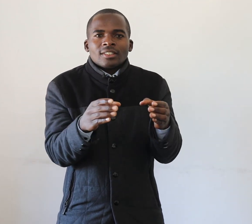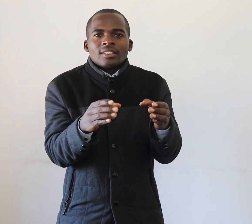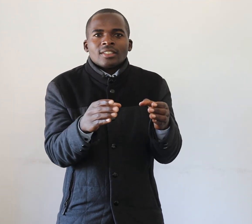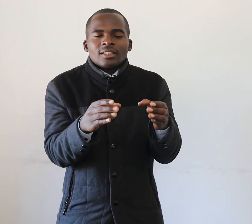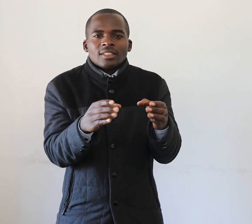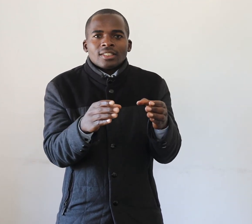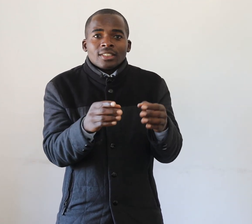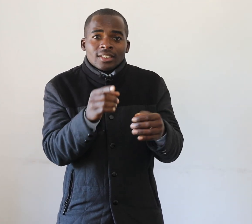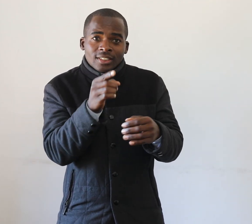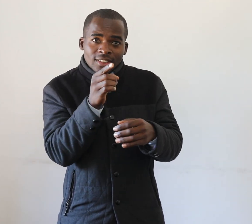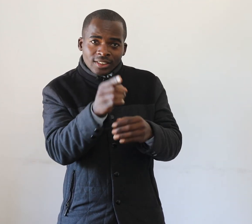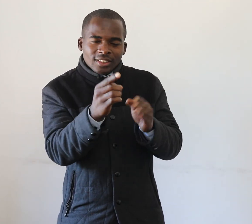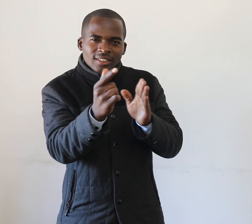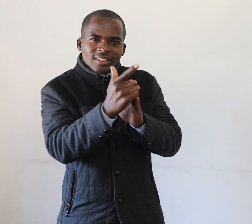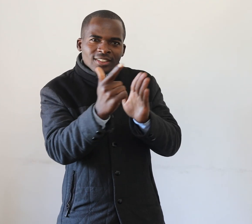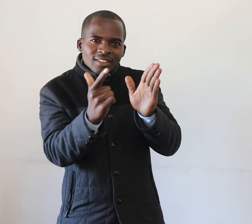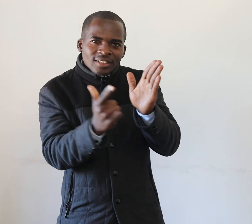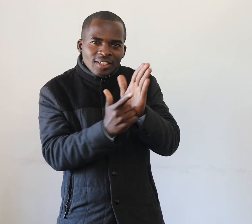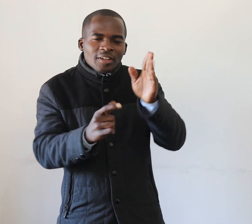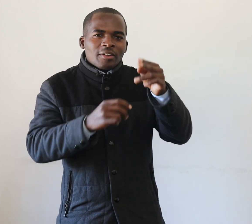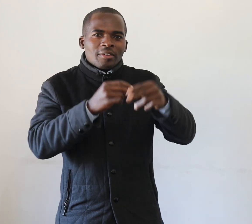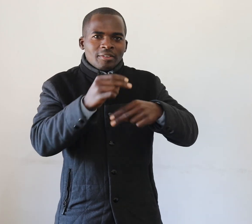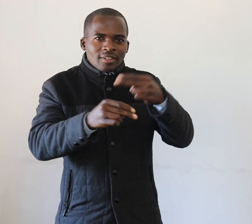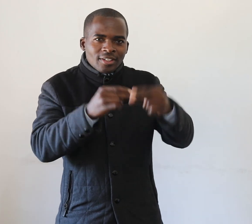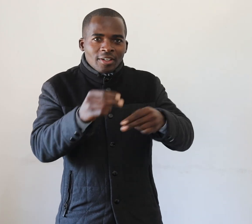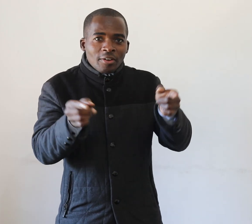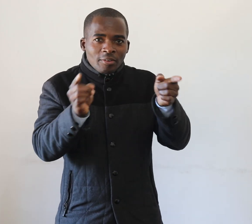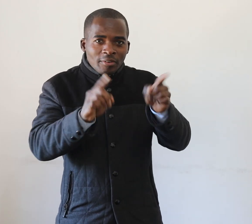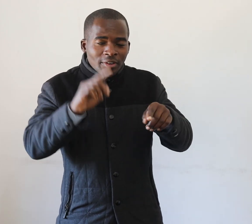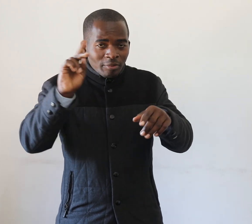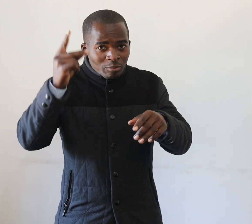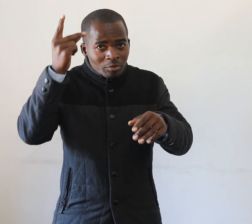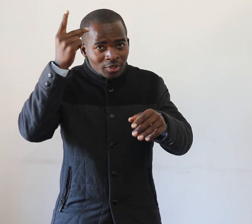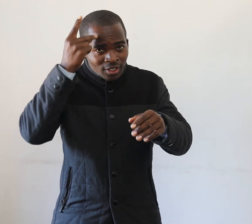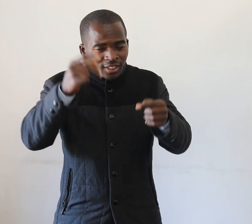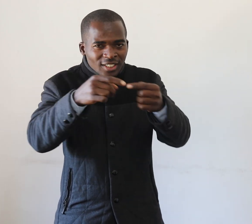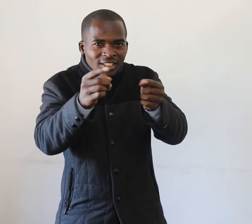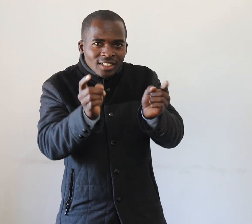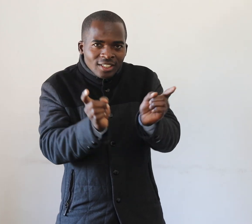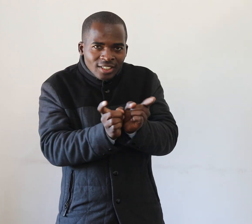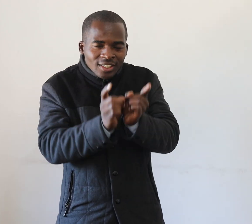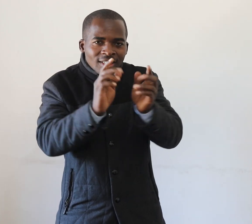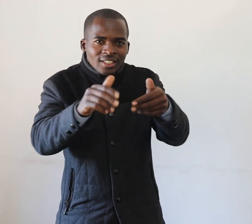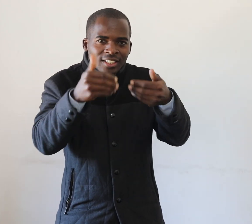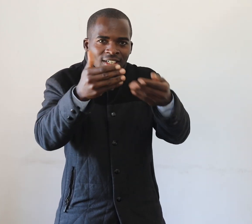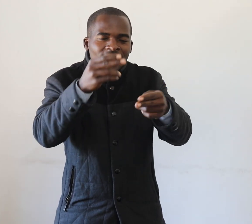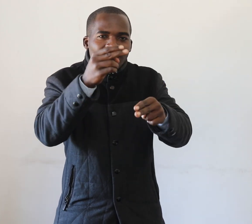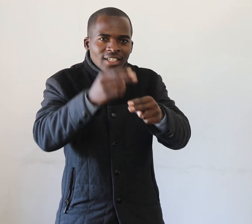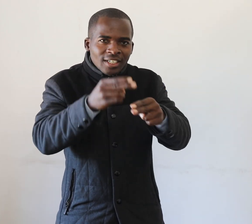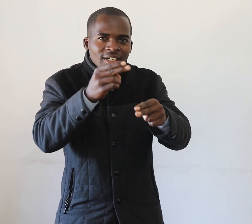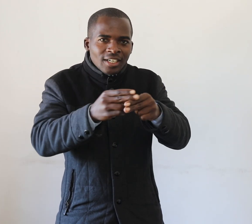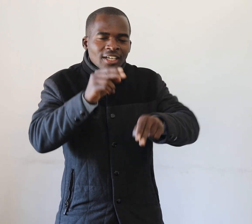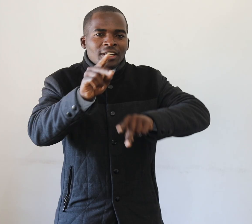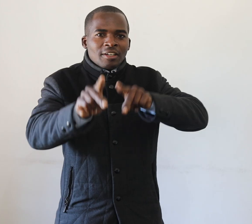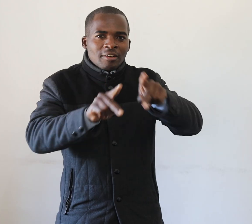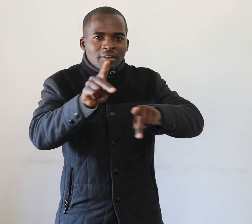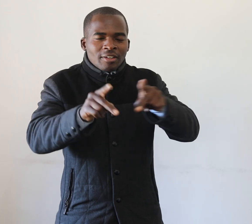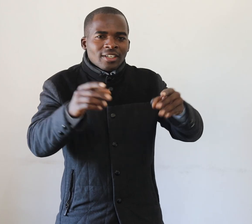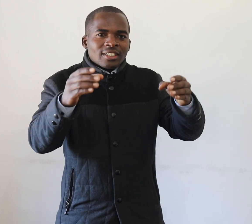This provision means that when a political party is putting forward names for seats in a council,